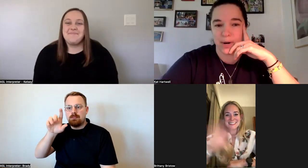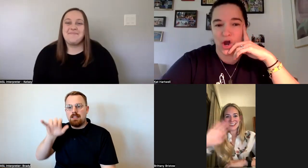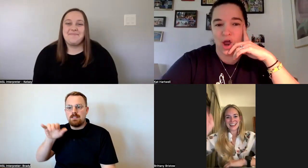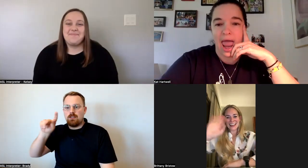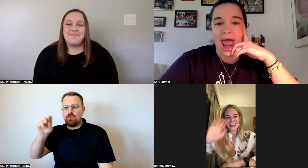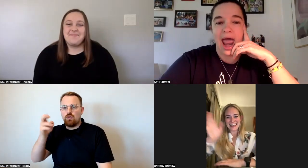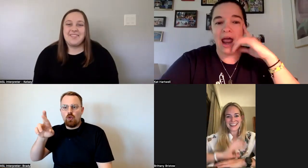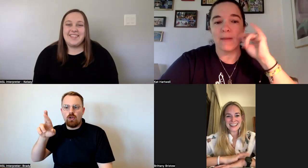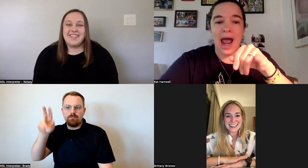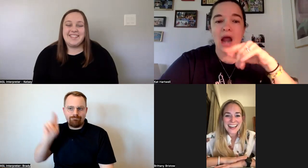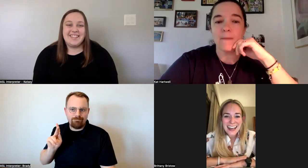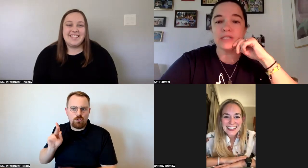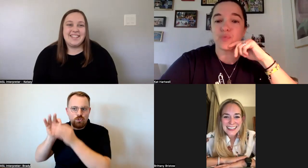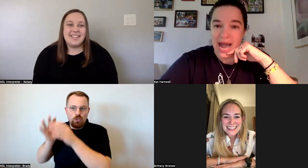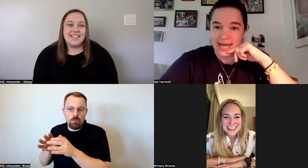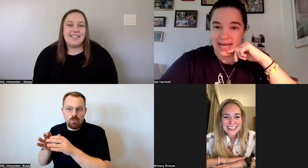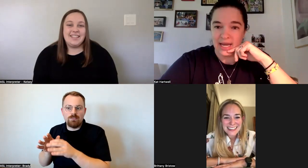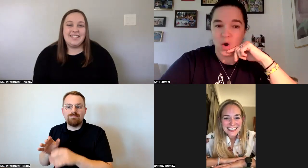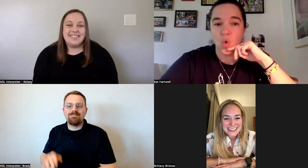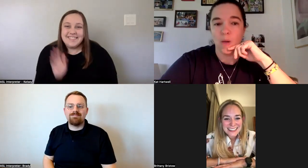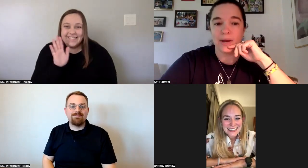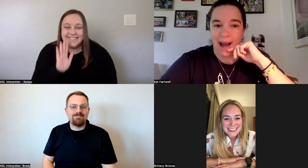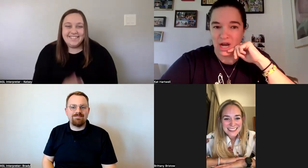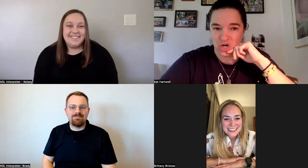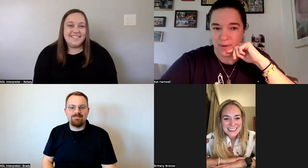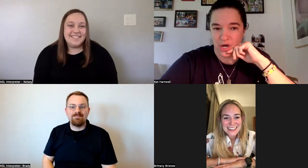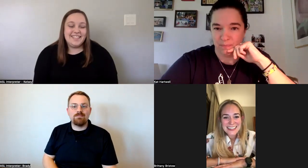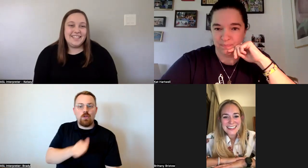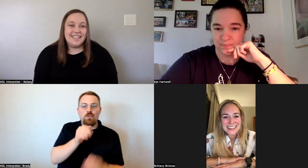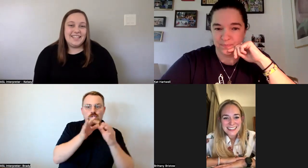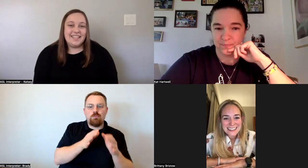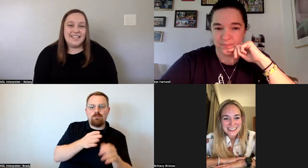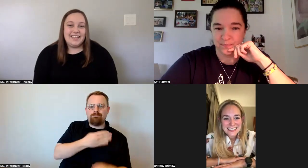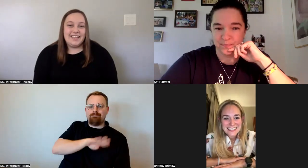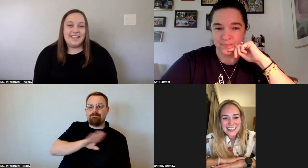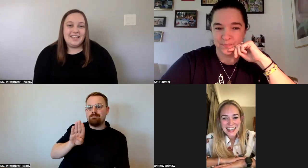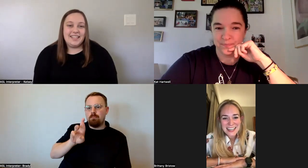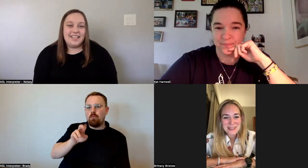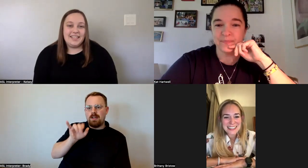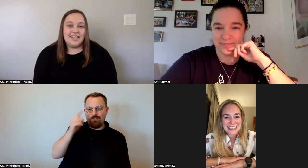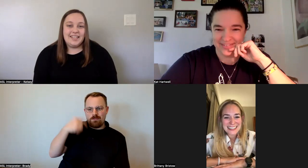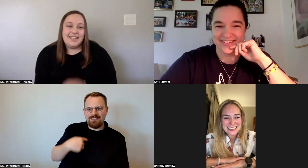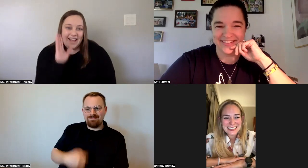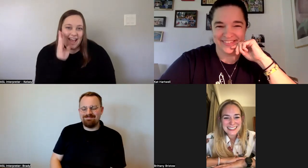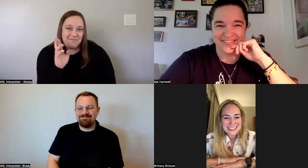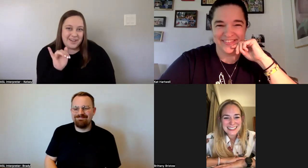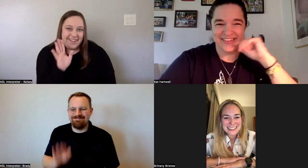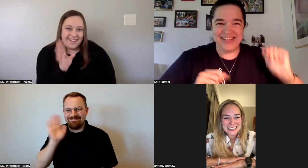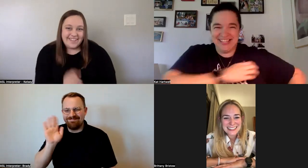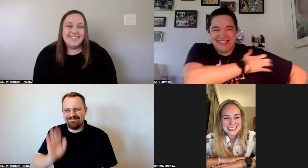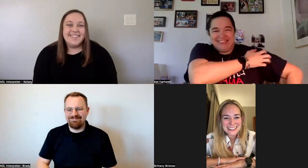doing entrepreneur. And the bottom is Brady, who will be my entrepreneur. Hi, Brady.